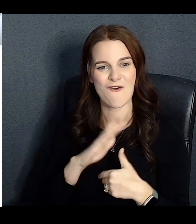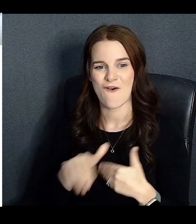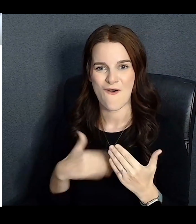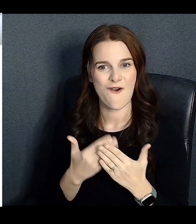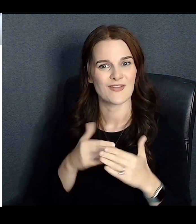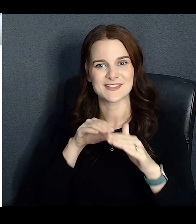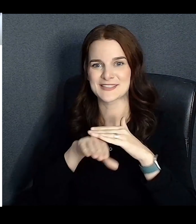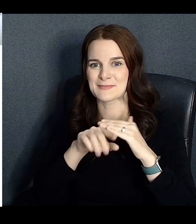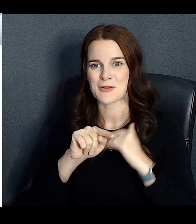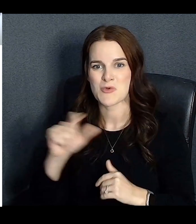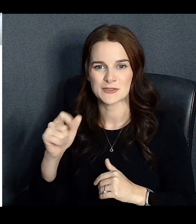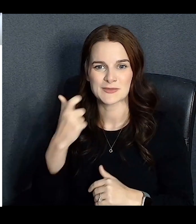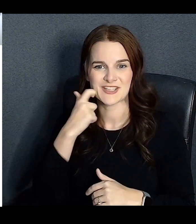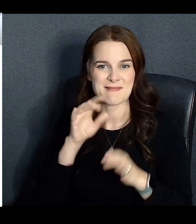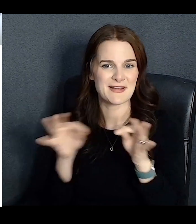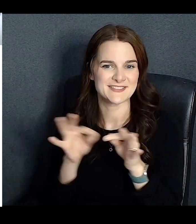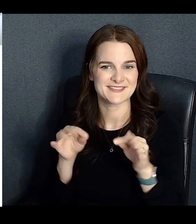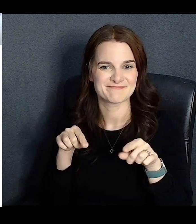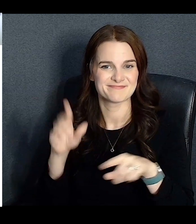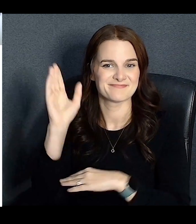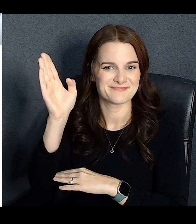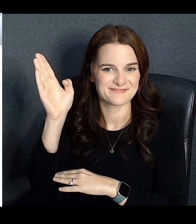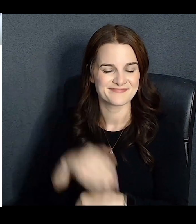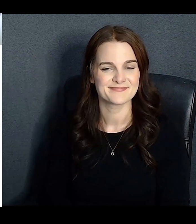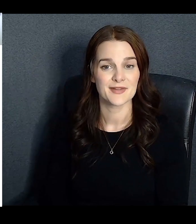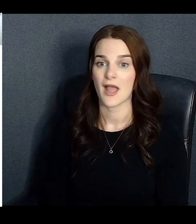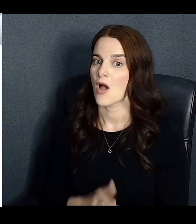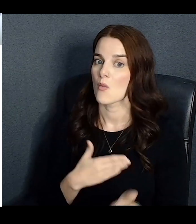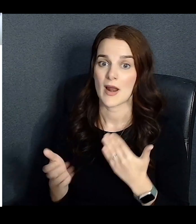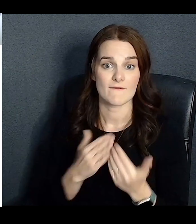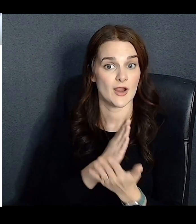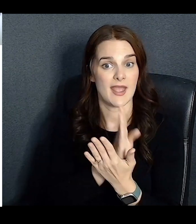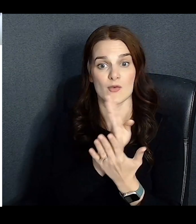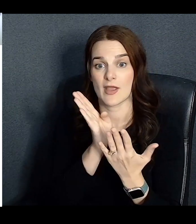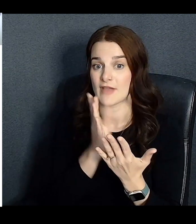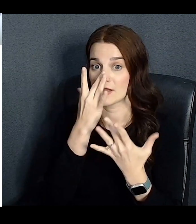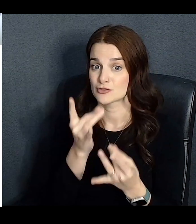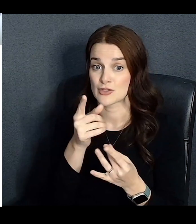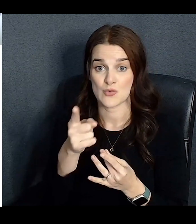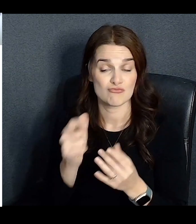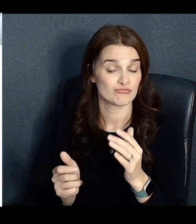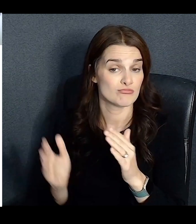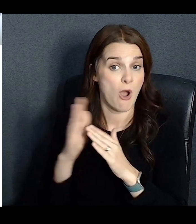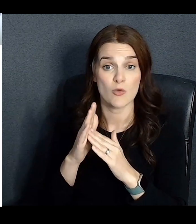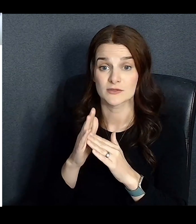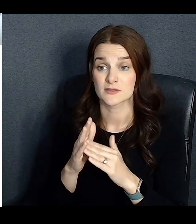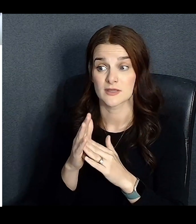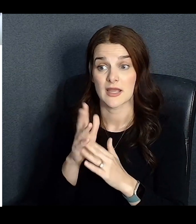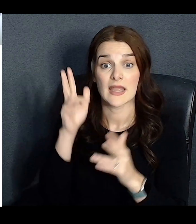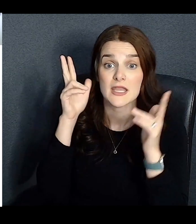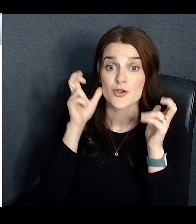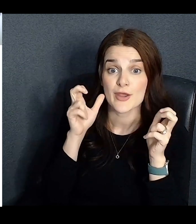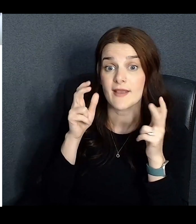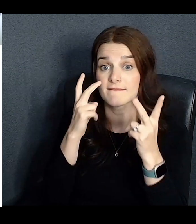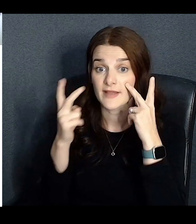of the accessibility tools we just mentioned throughout this presentation. So whatever kind of area of interests that interests you the most, whether